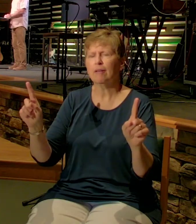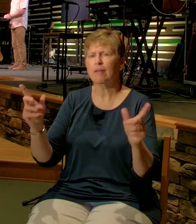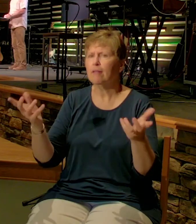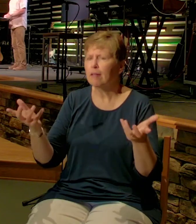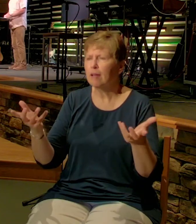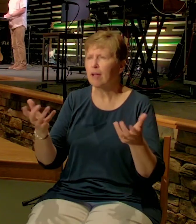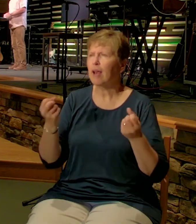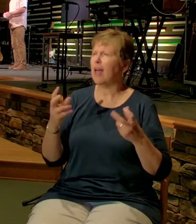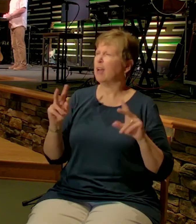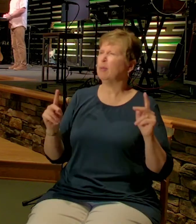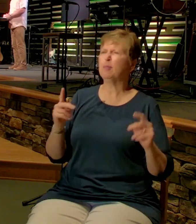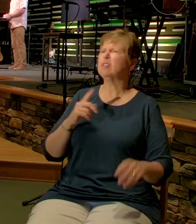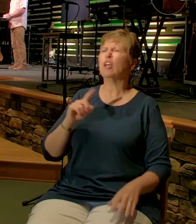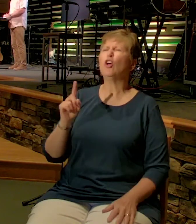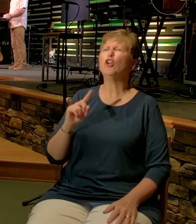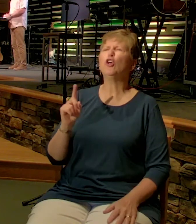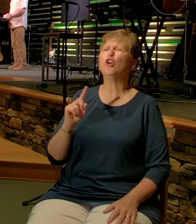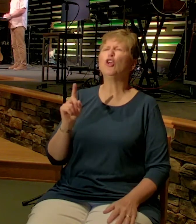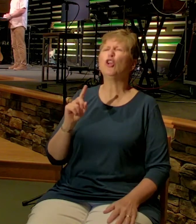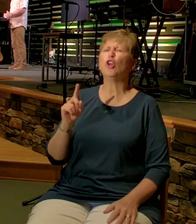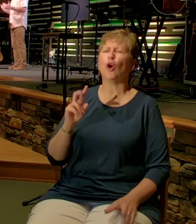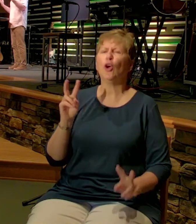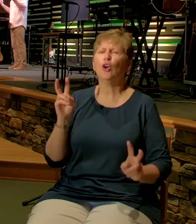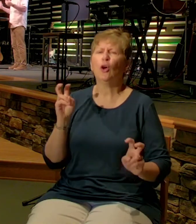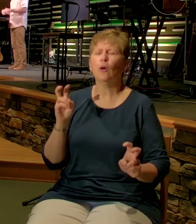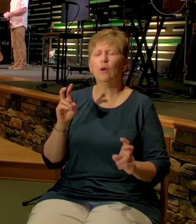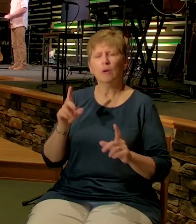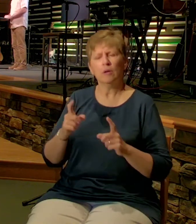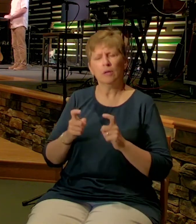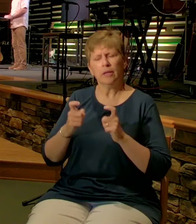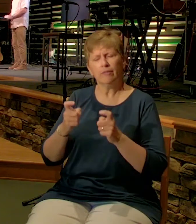say, no, fruit just happens.